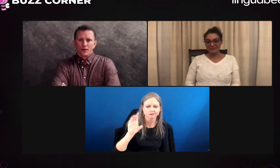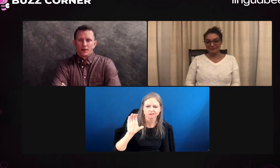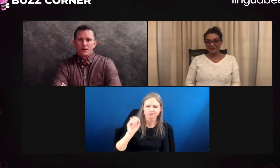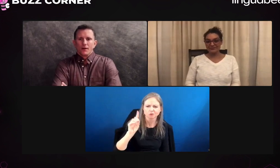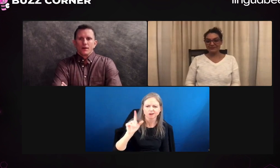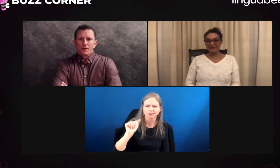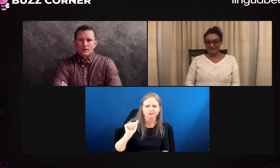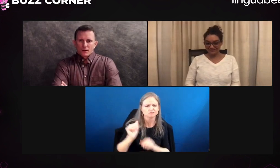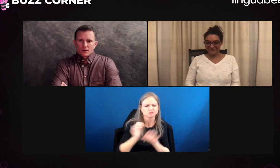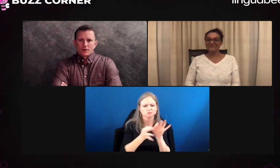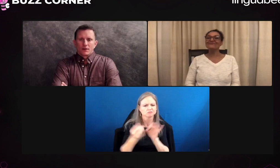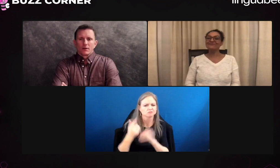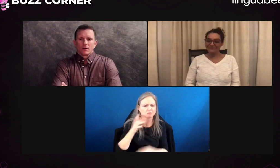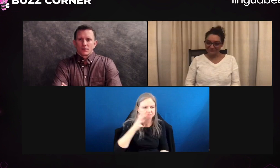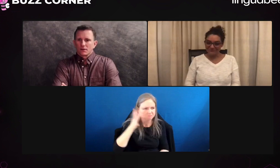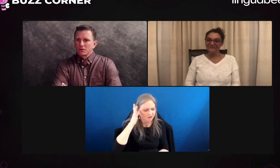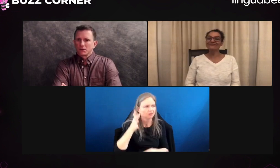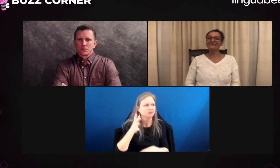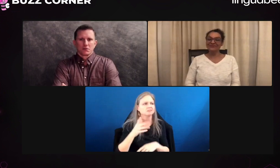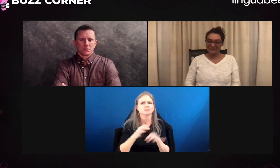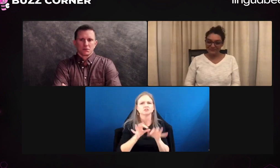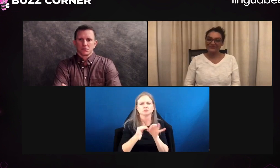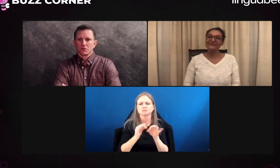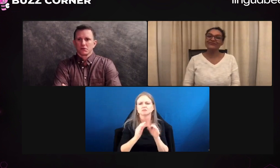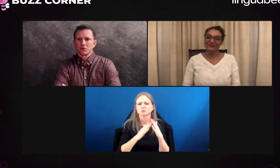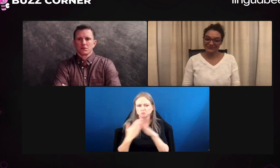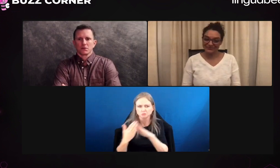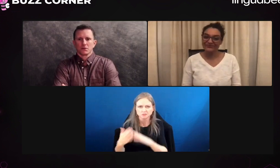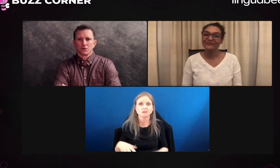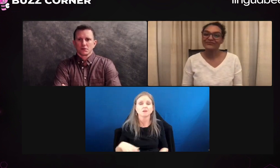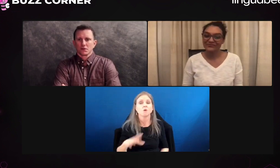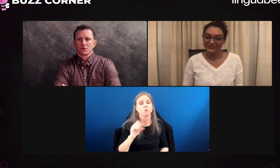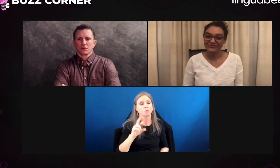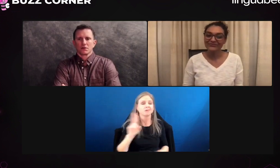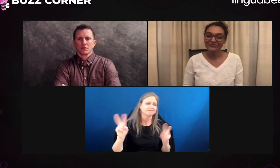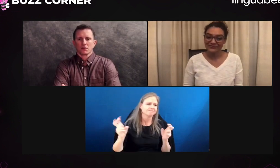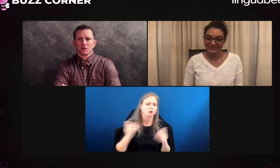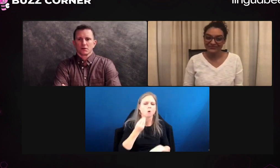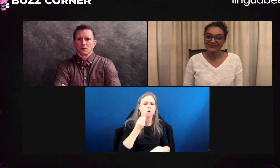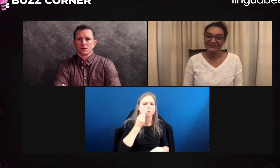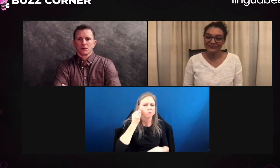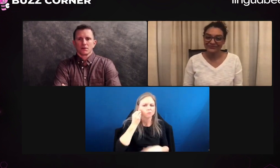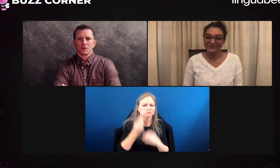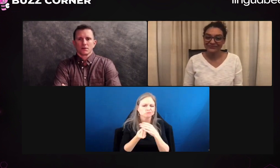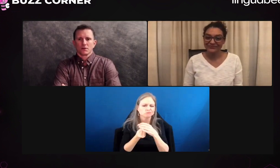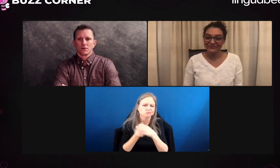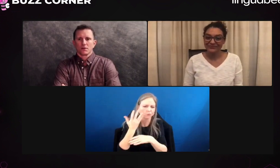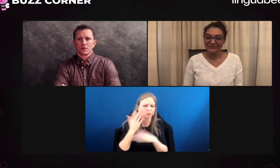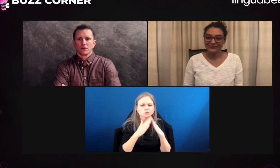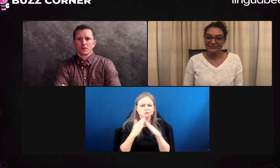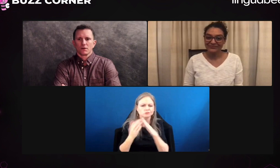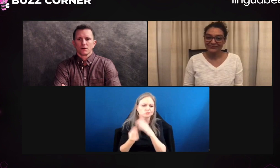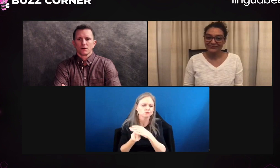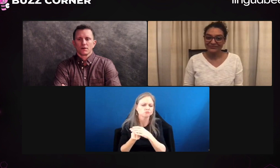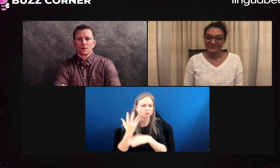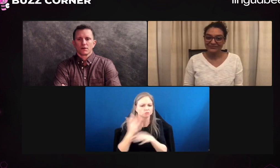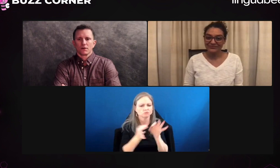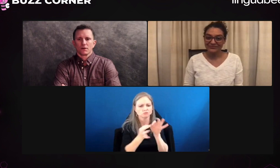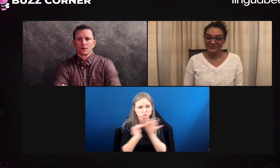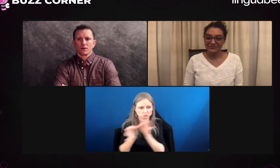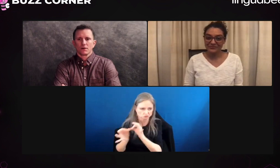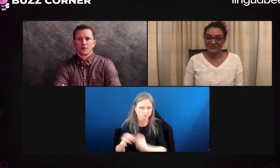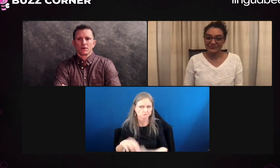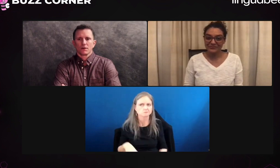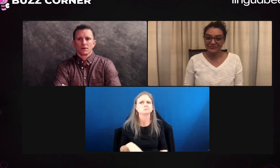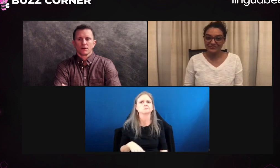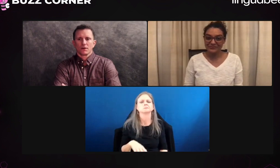years. You know, codas, interpreters that, you know, were raised and reared in the deaf community interpreting for their parents.